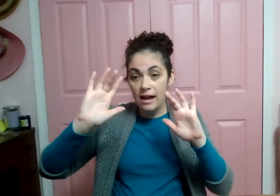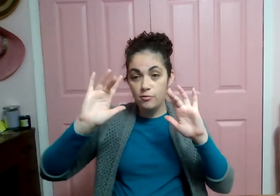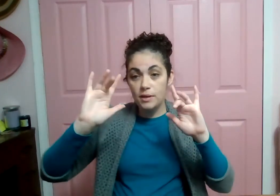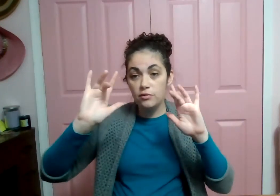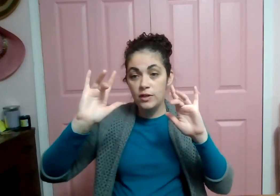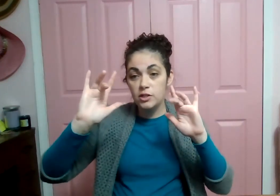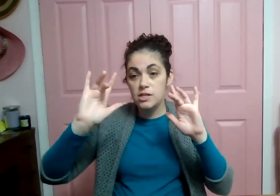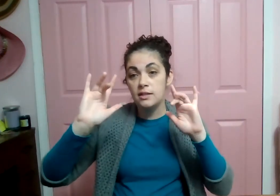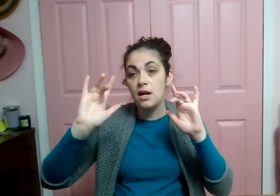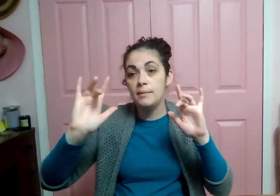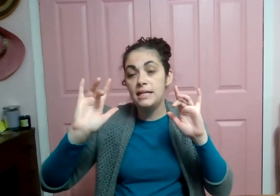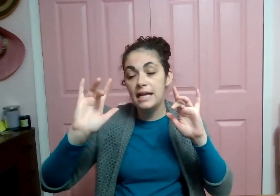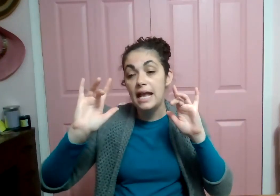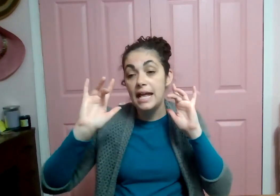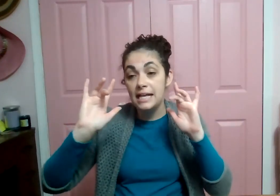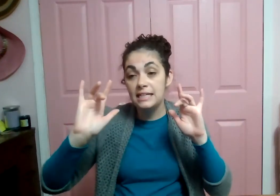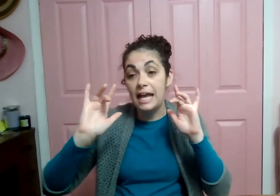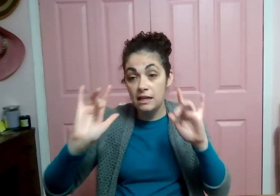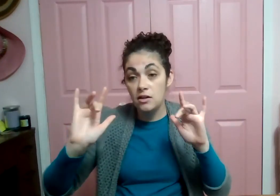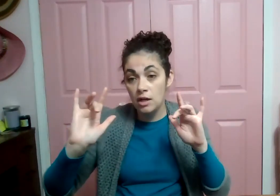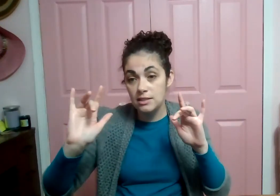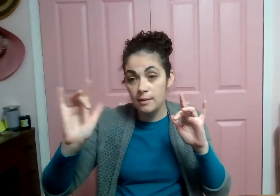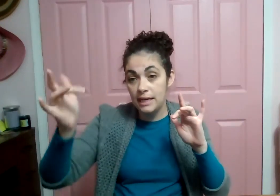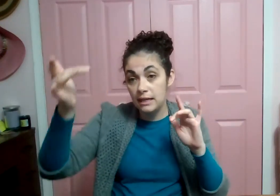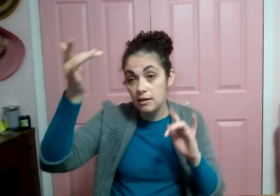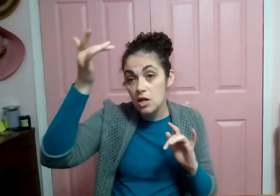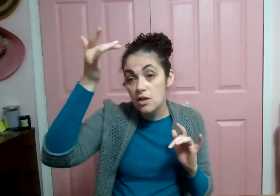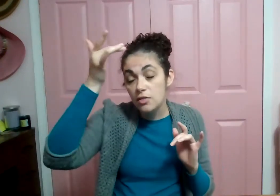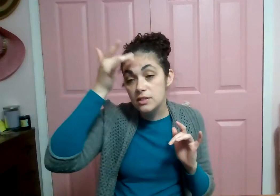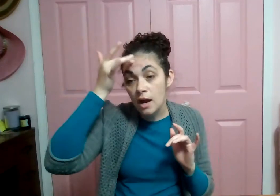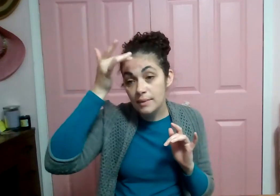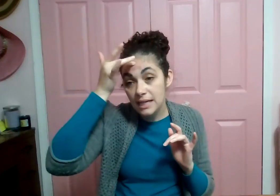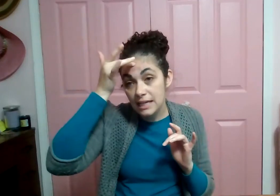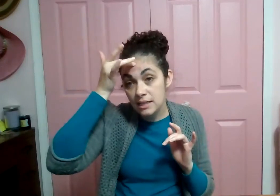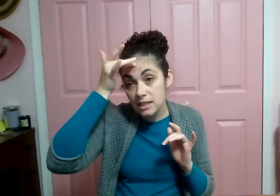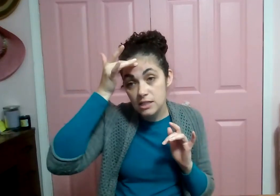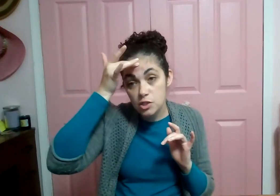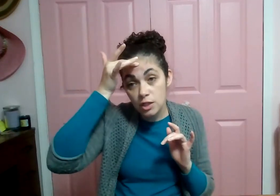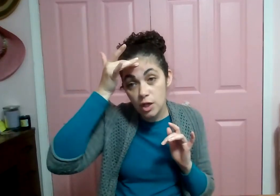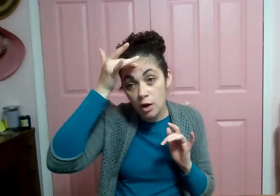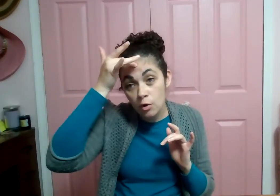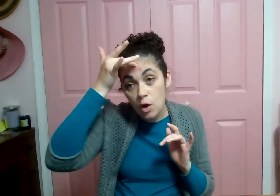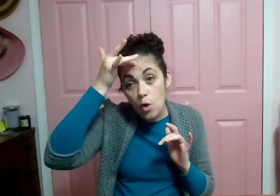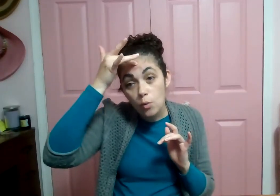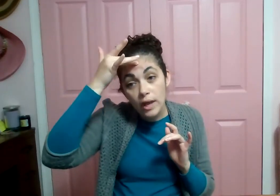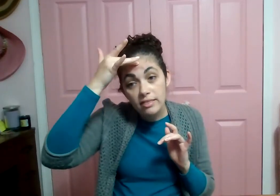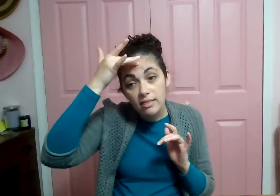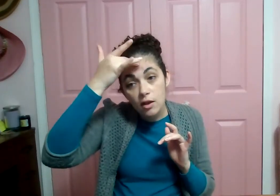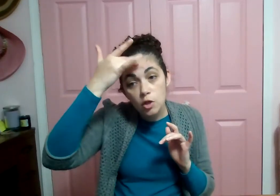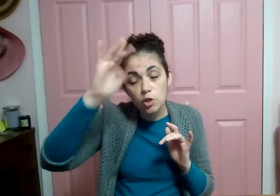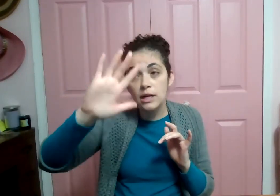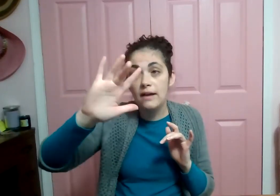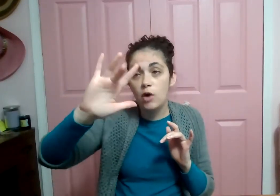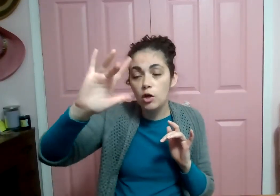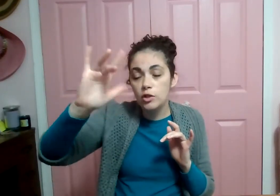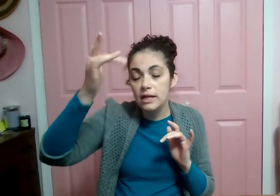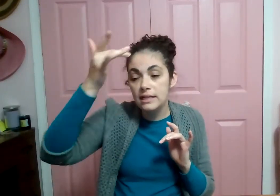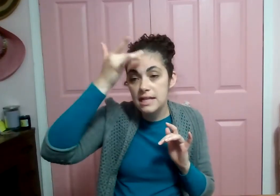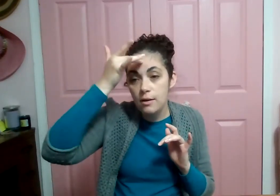have middle fingers on dominant hand and non-dominant hand. The dominant hand is going to go with, you're going to have all your hands out,